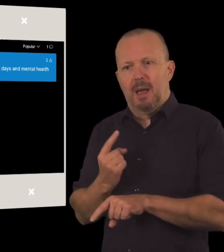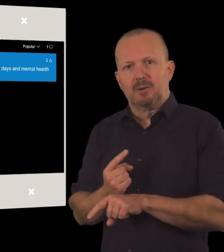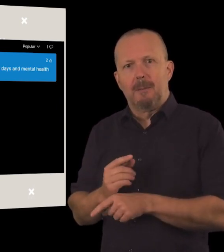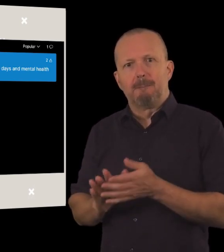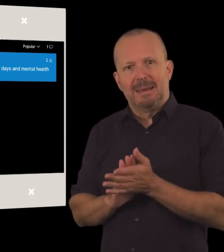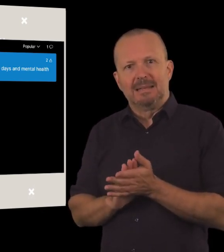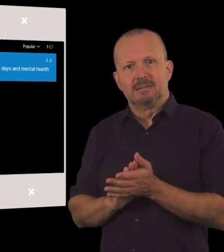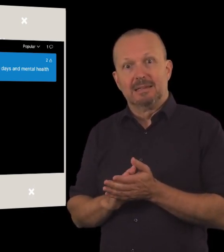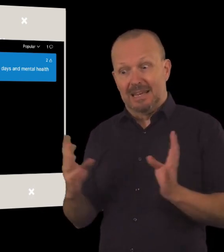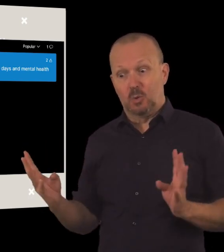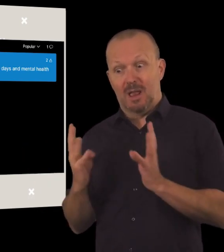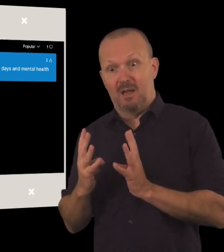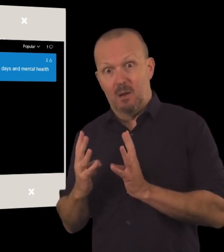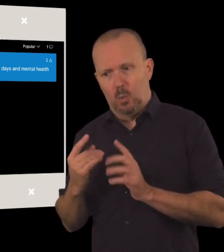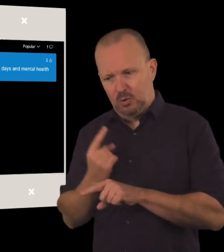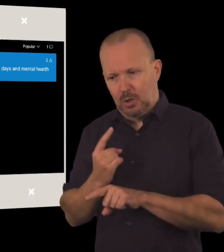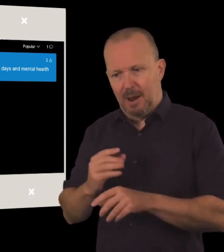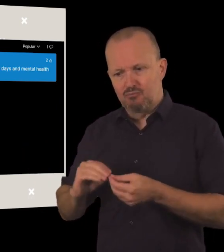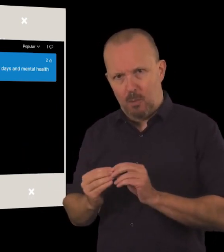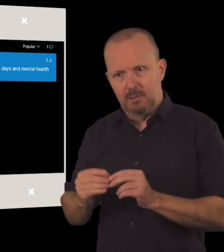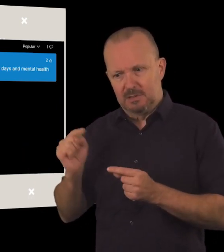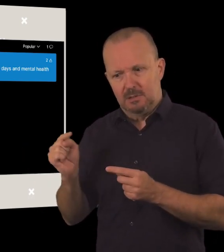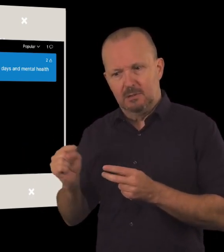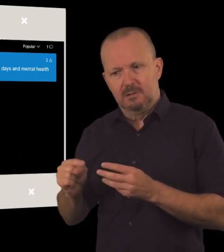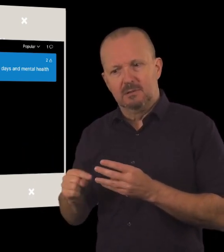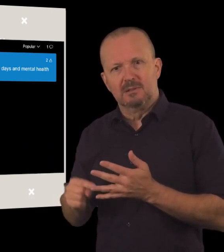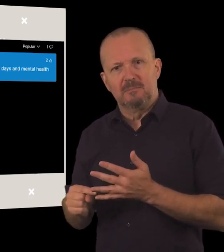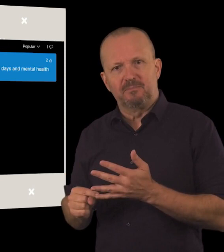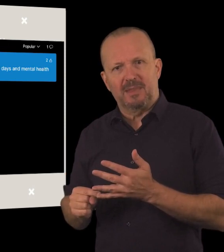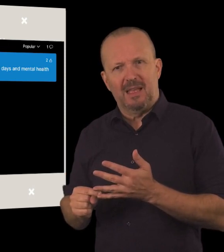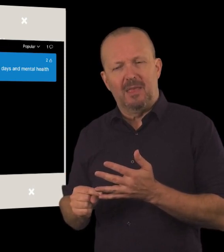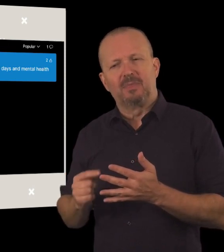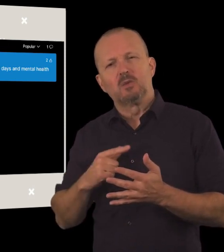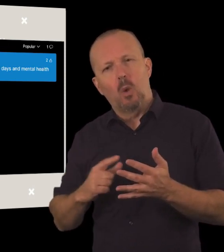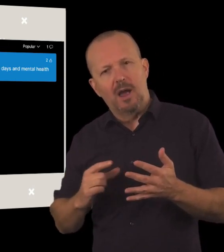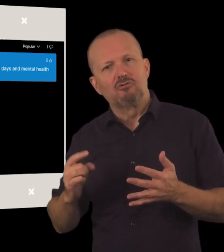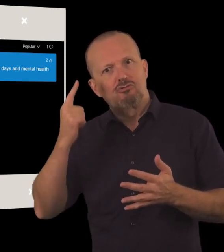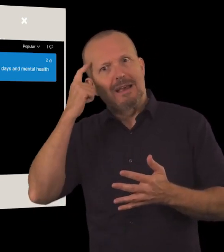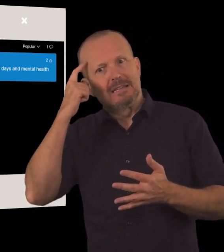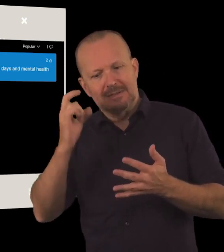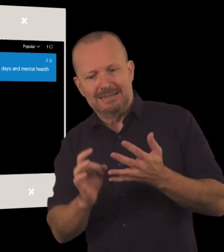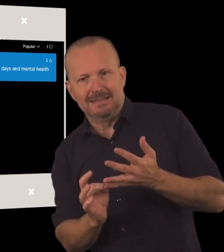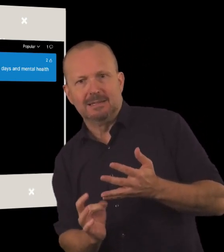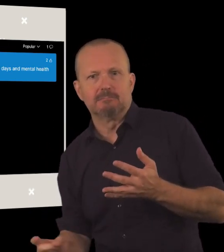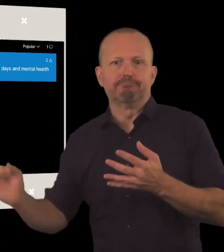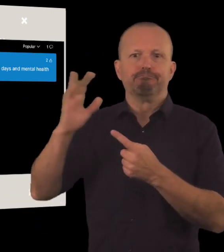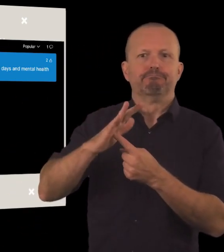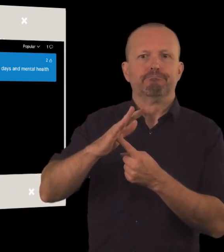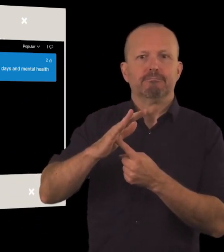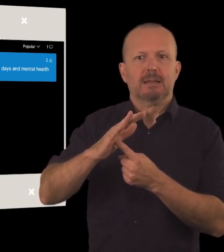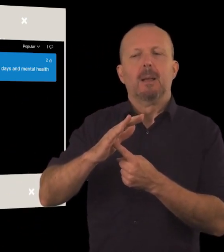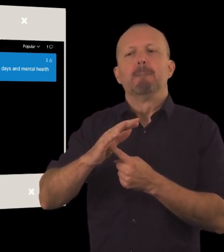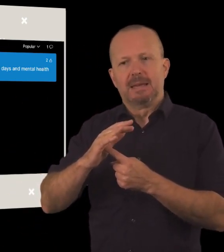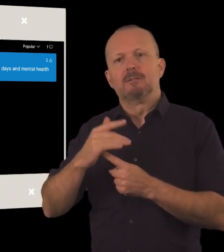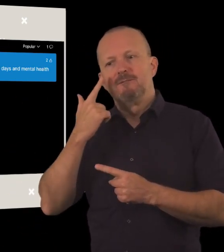or 3 days before and there's not enough time to properly look forward to it or get excited for our creative days.